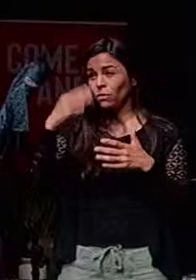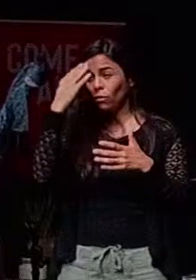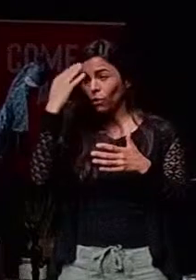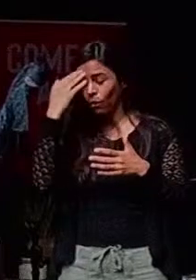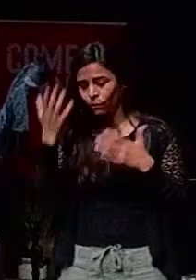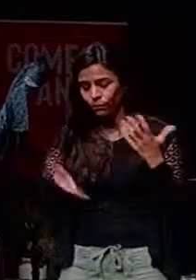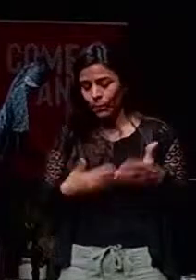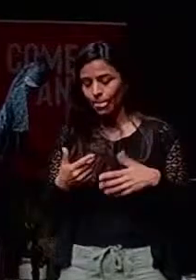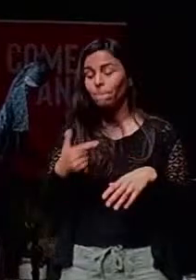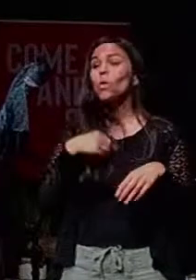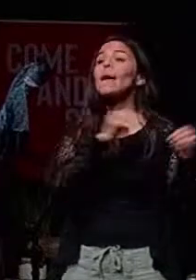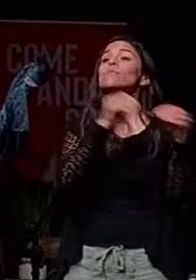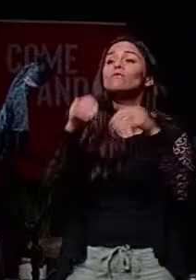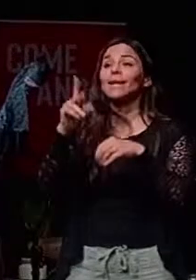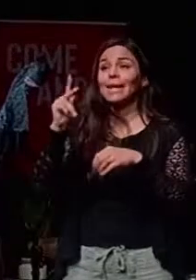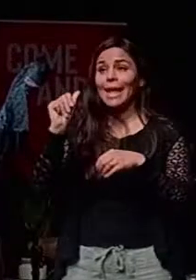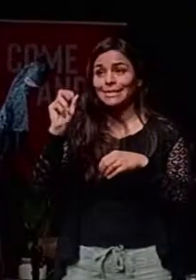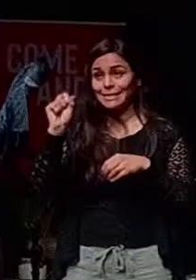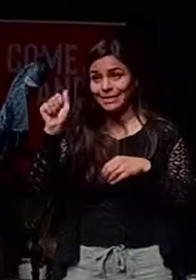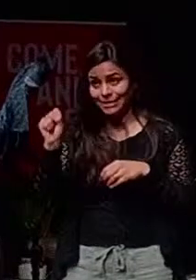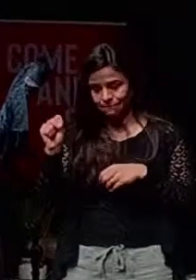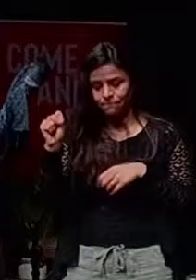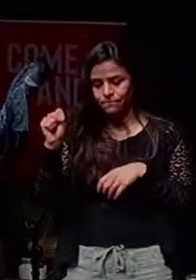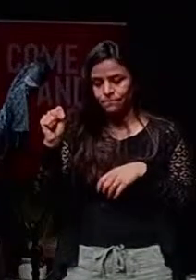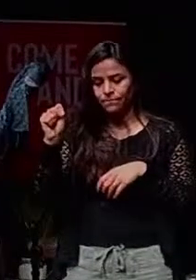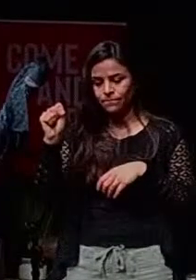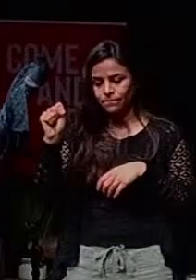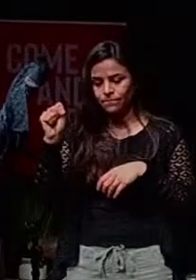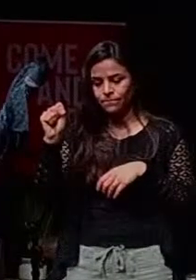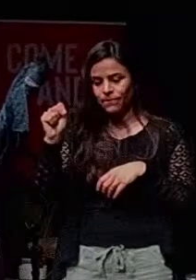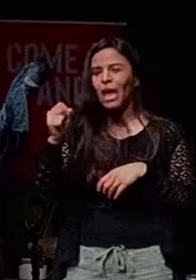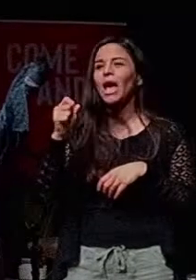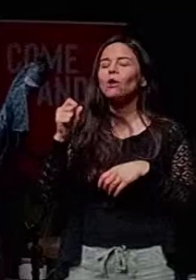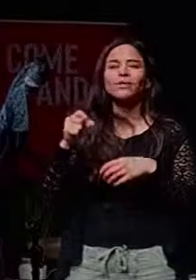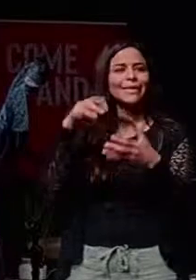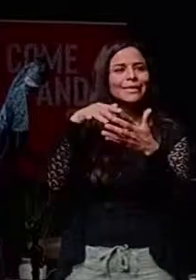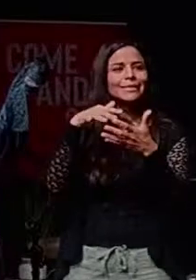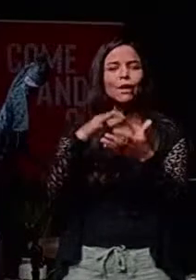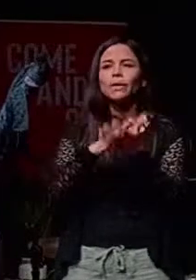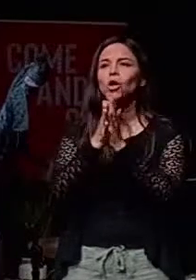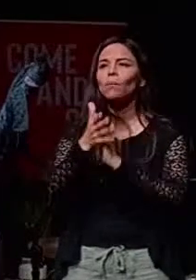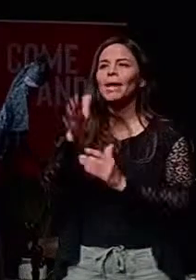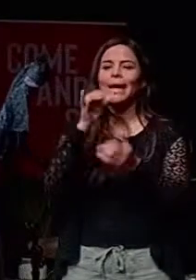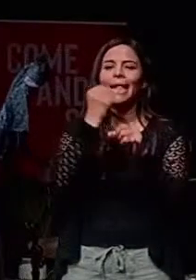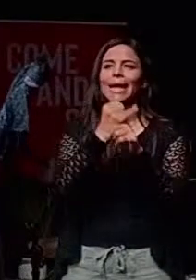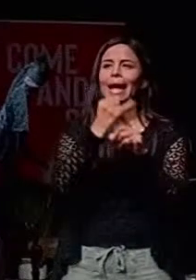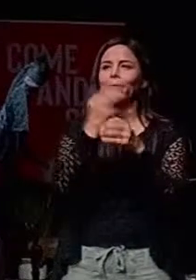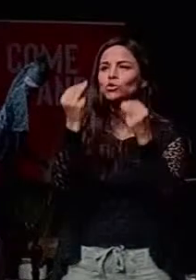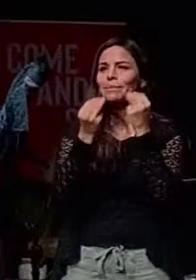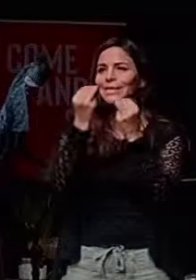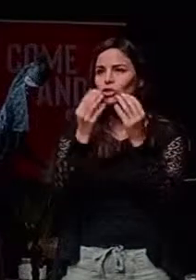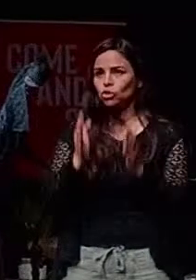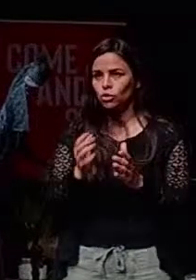Yeah. I moved there and was starting there for Young Professionals Campus Ministry. And after that, I